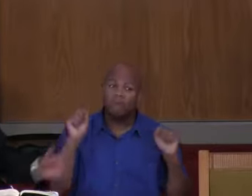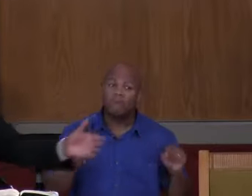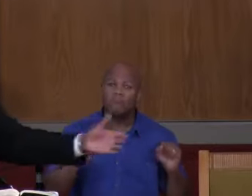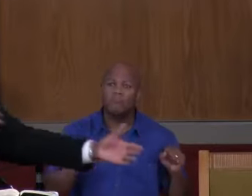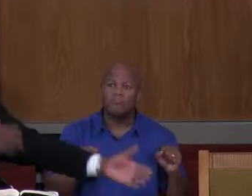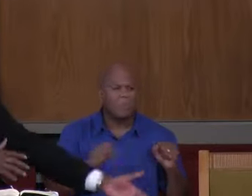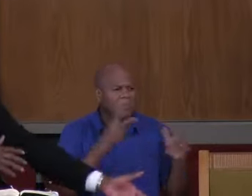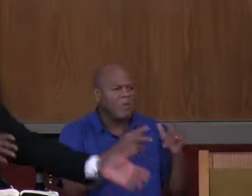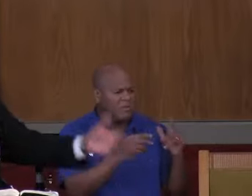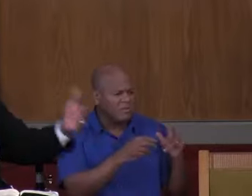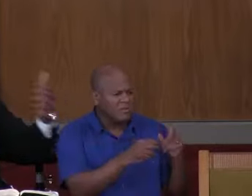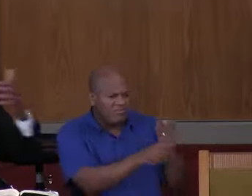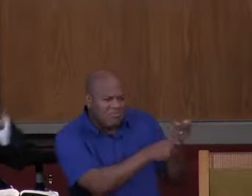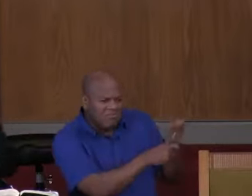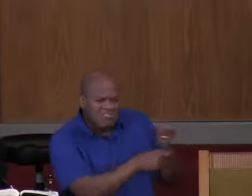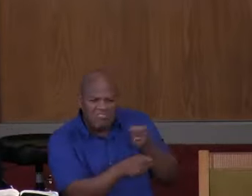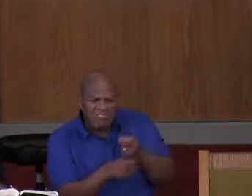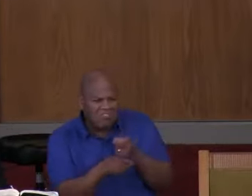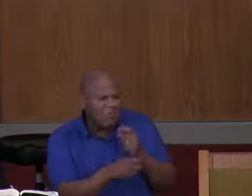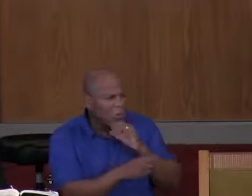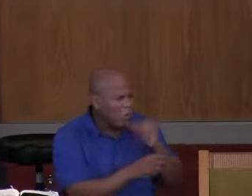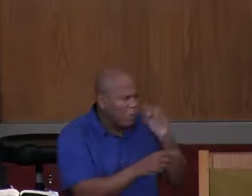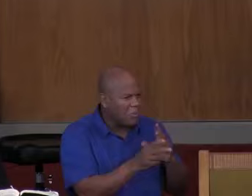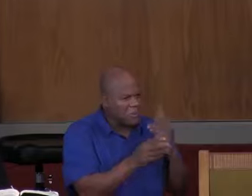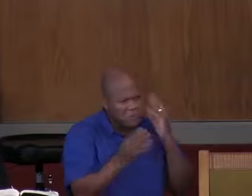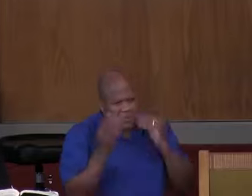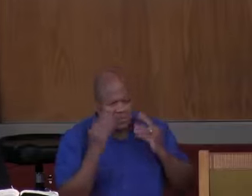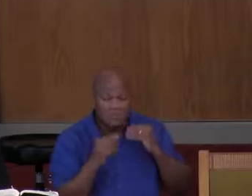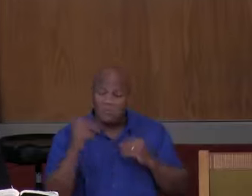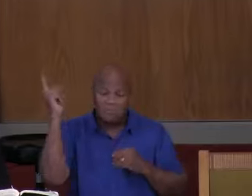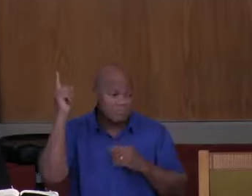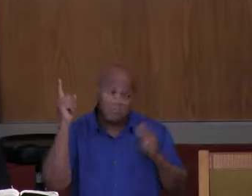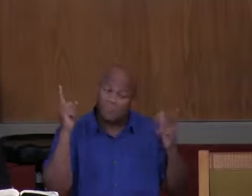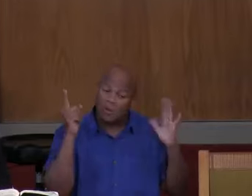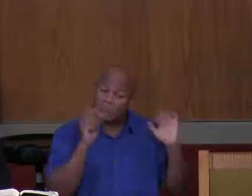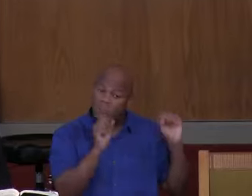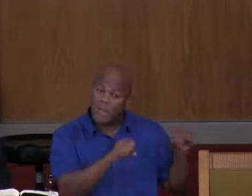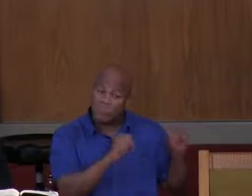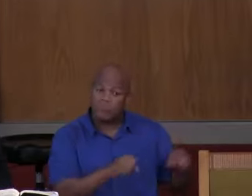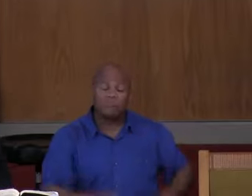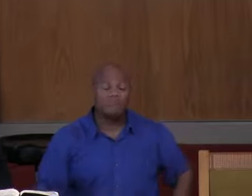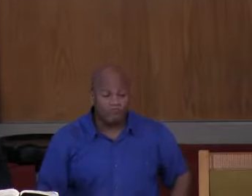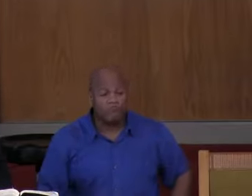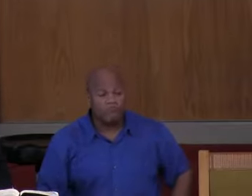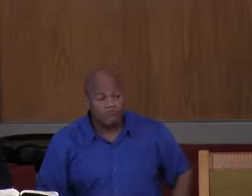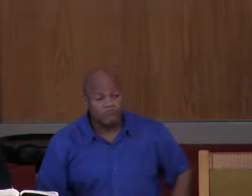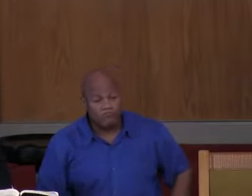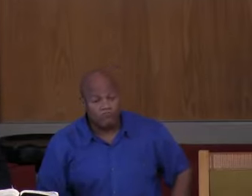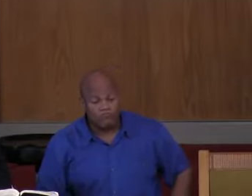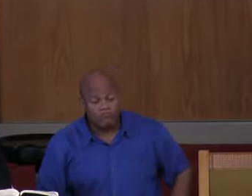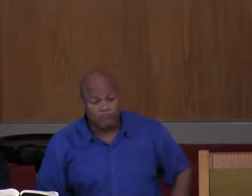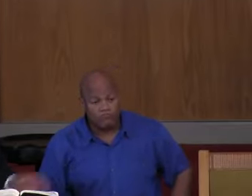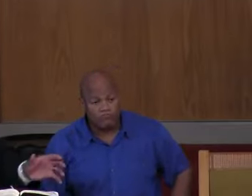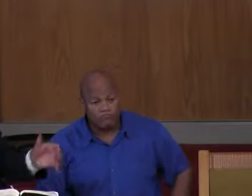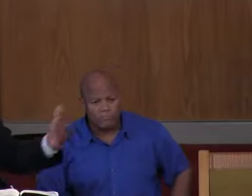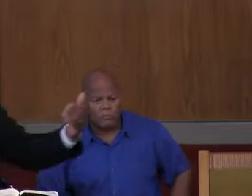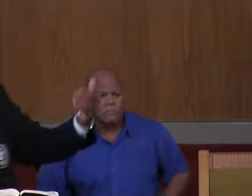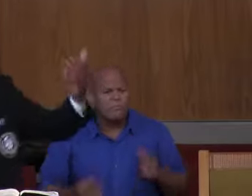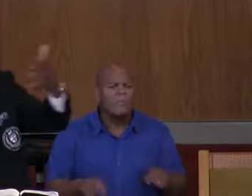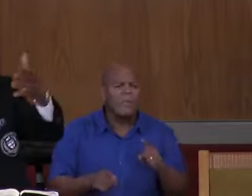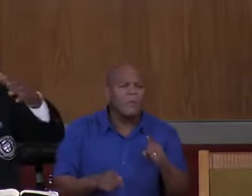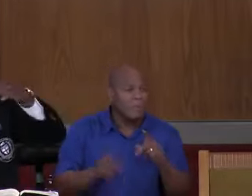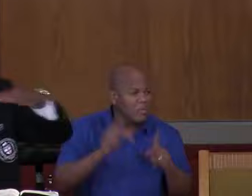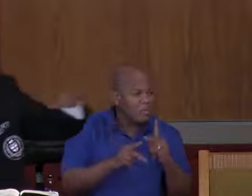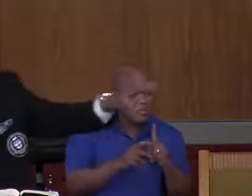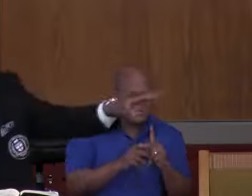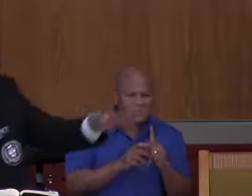When people are making fun of what Earl Thomas and his wife are going through, God is able. When folk are throwing